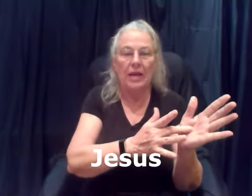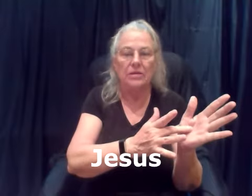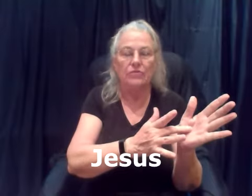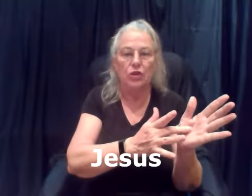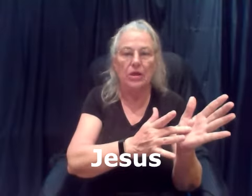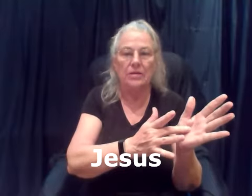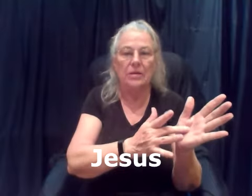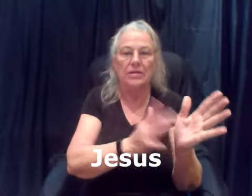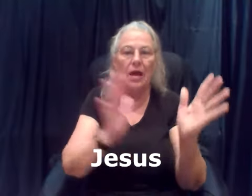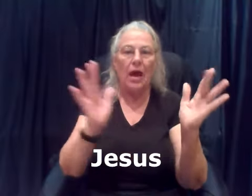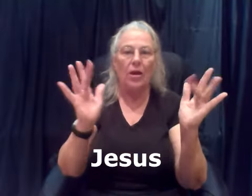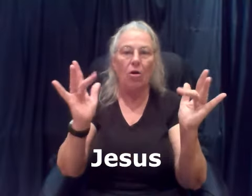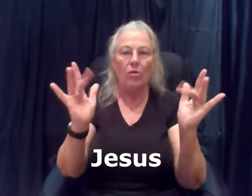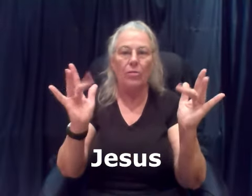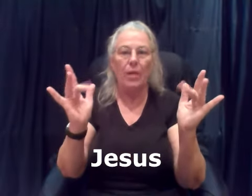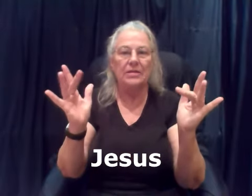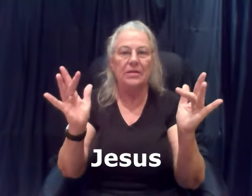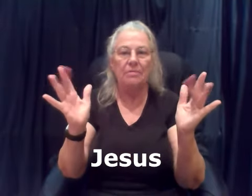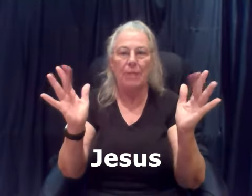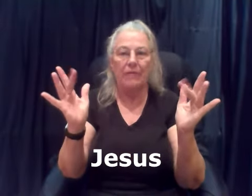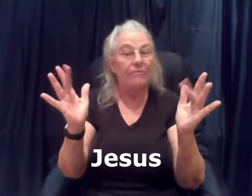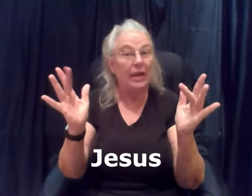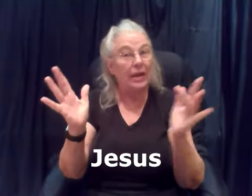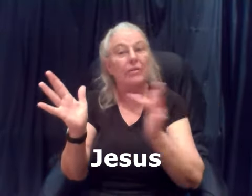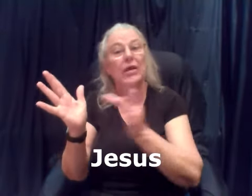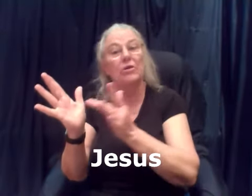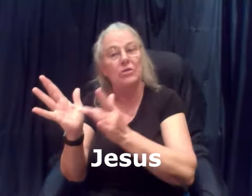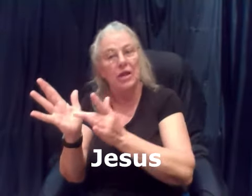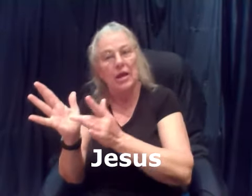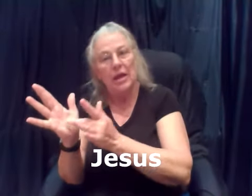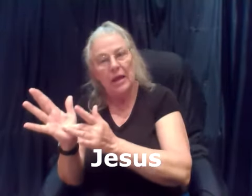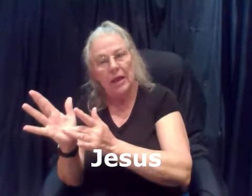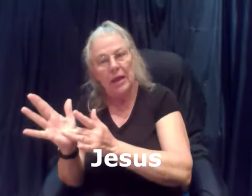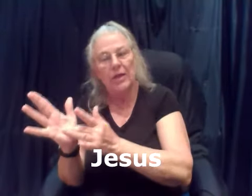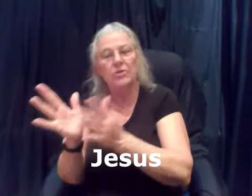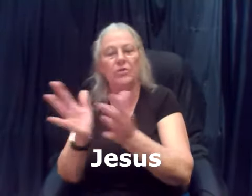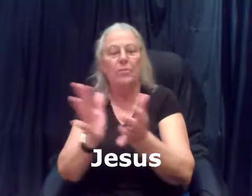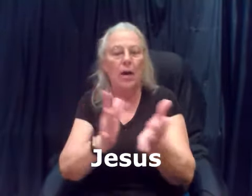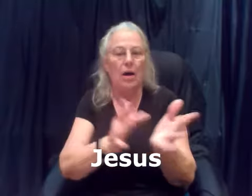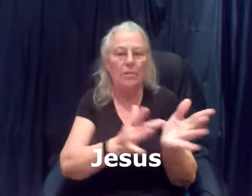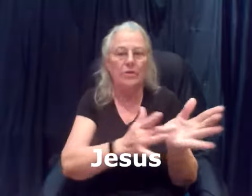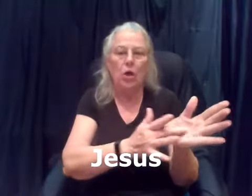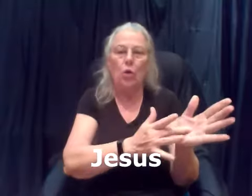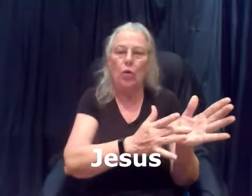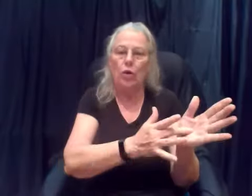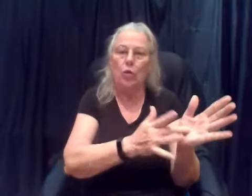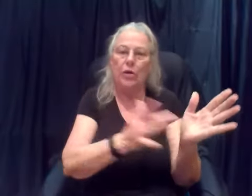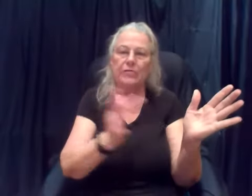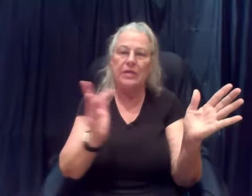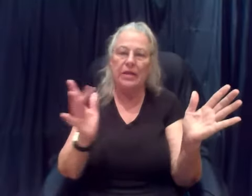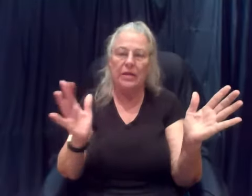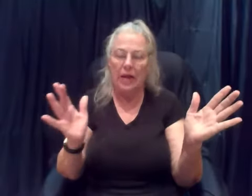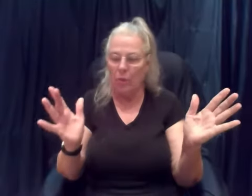of Jesus. I call them my feeling fingers into the palms where you would have seen the nail prints